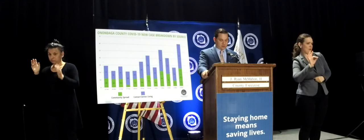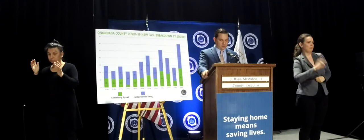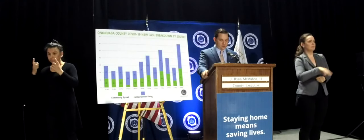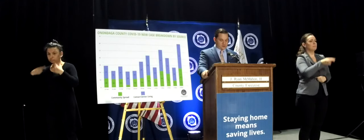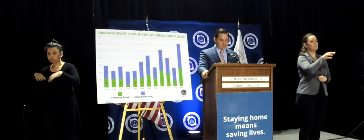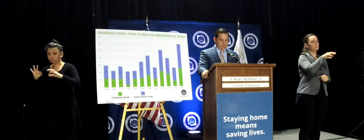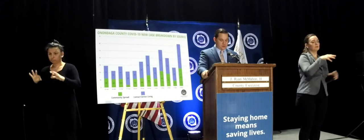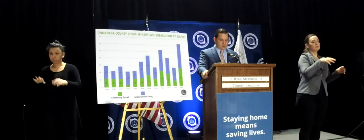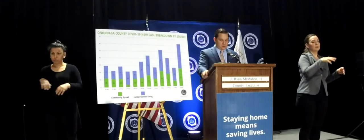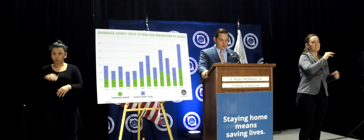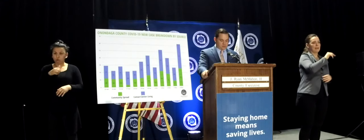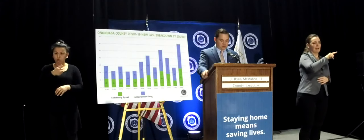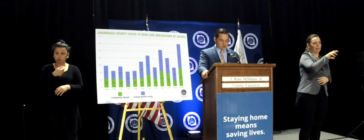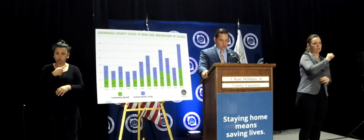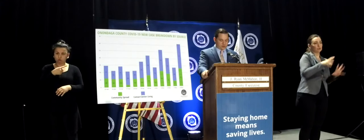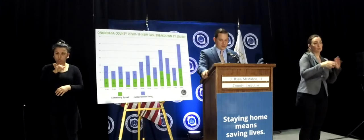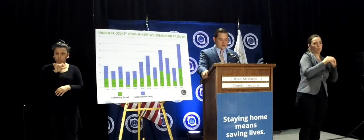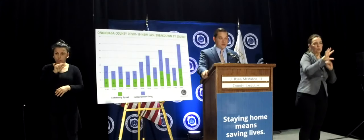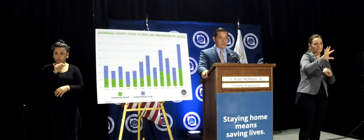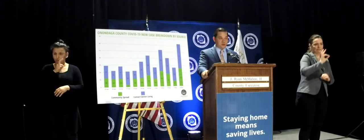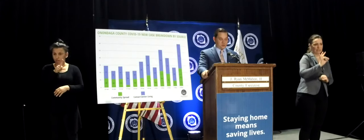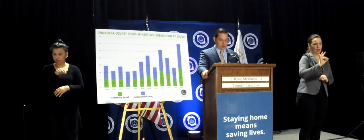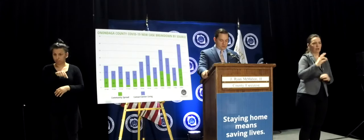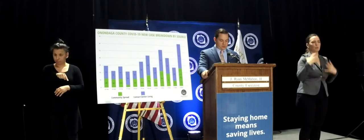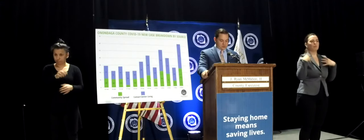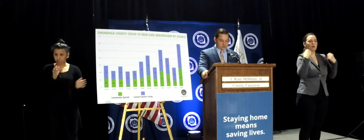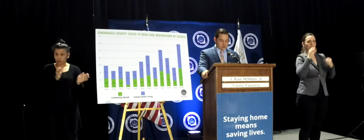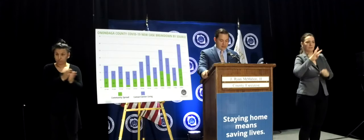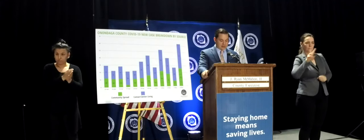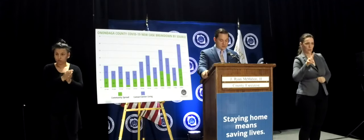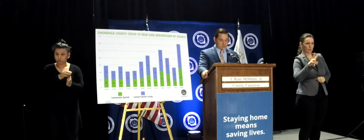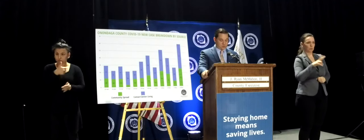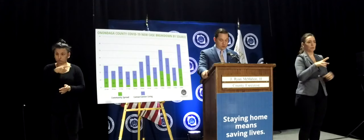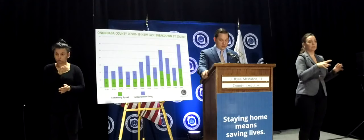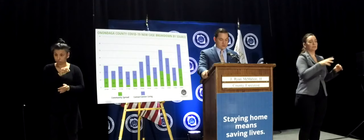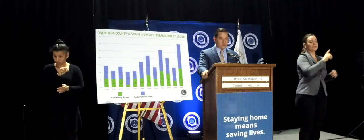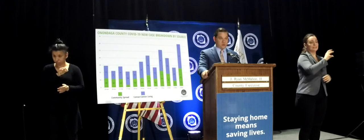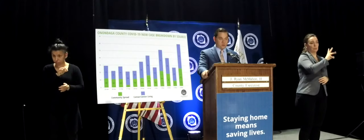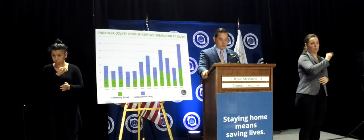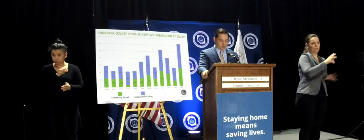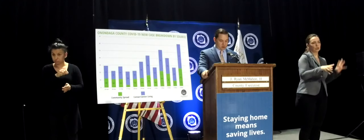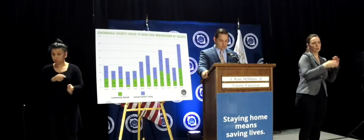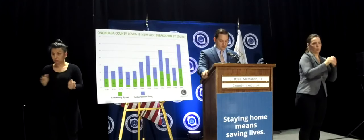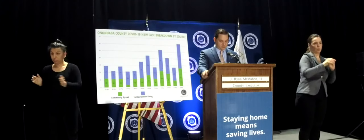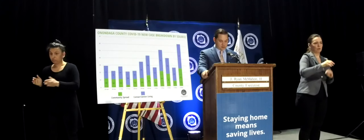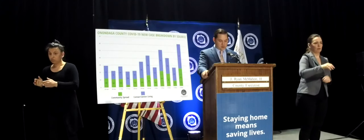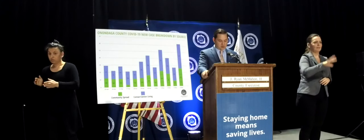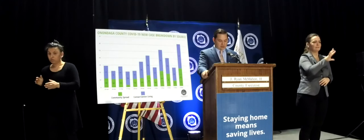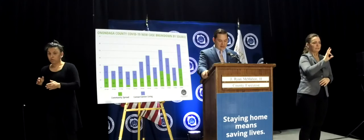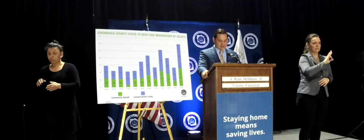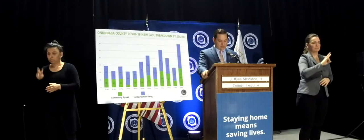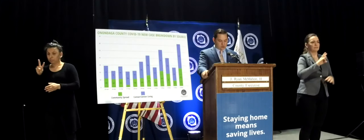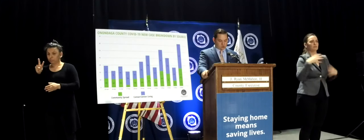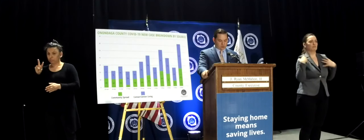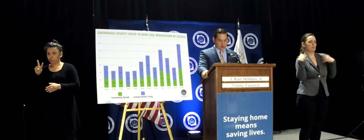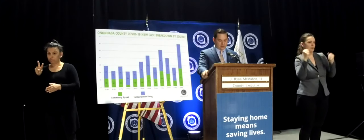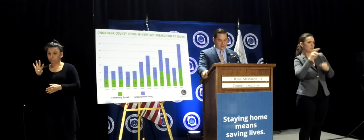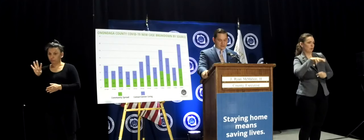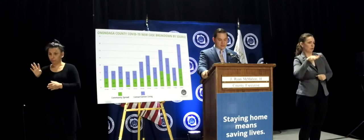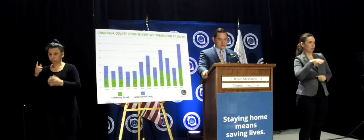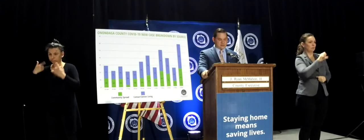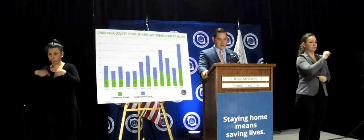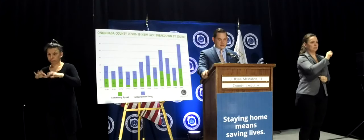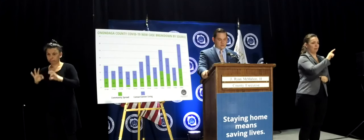29 recoveries. Camillus, 40 cases, 30 recoveries. Geddes, 40 cases, 21 recoveries. Lysander,